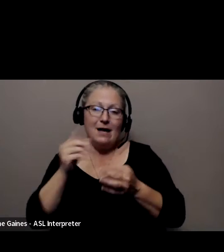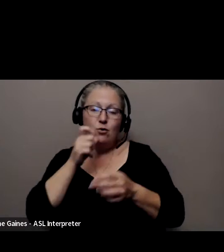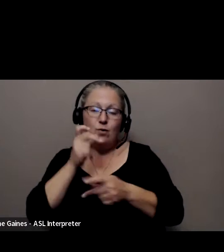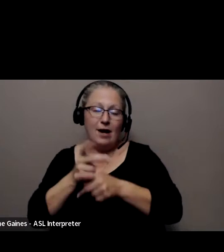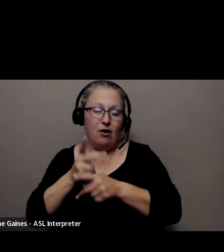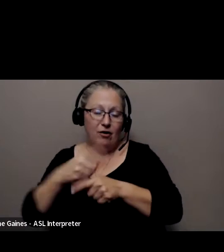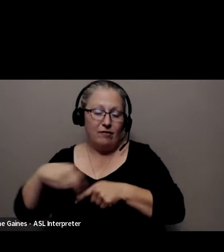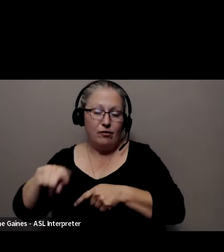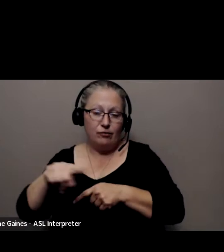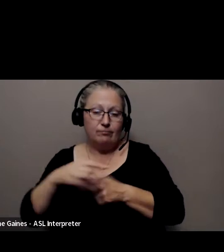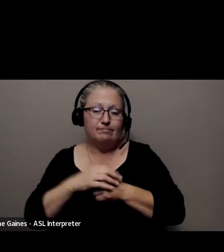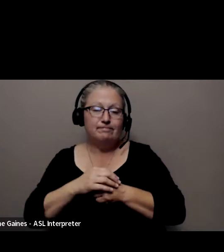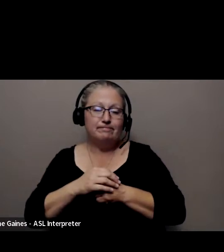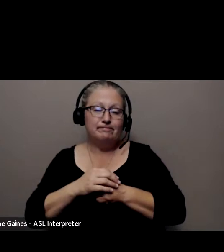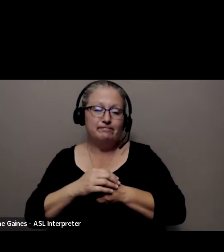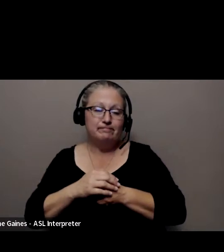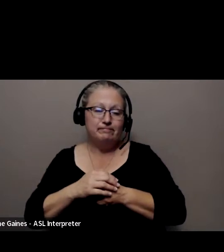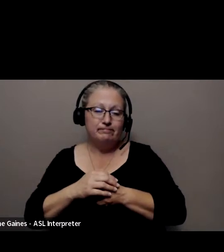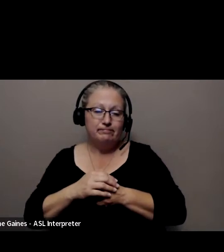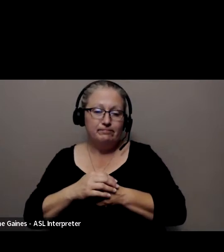caregivers.